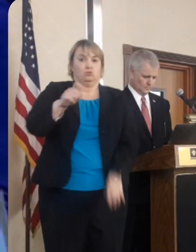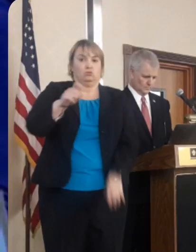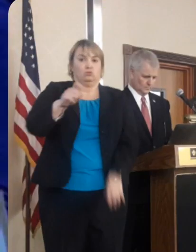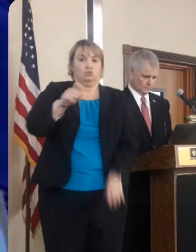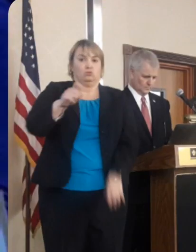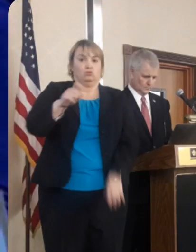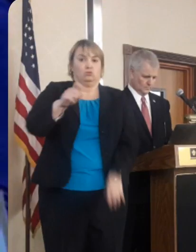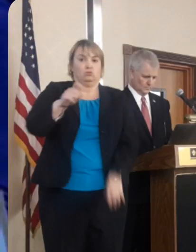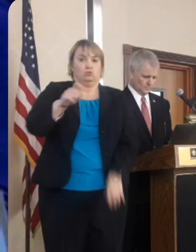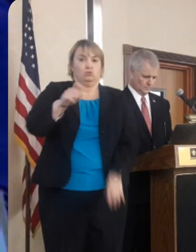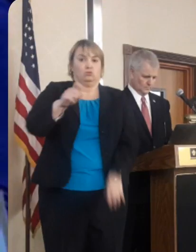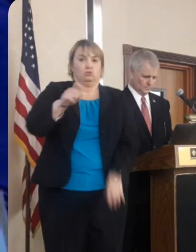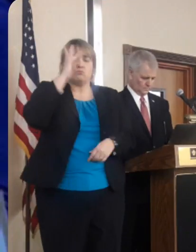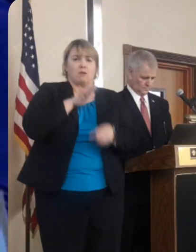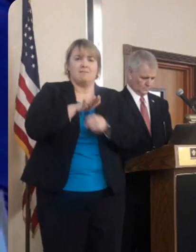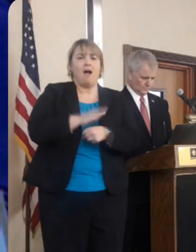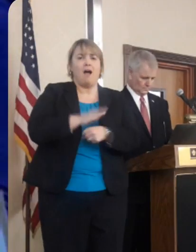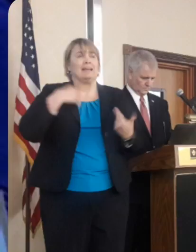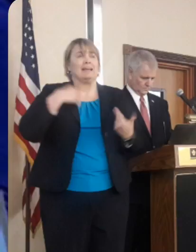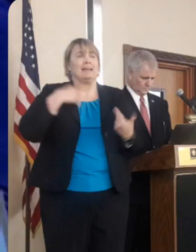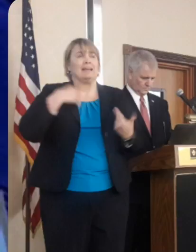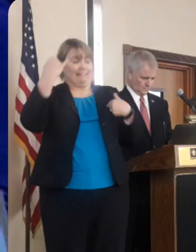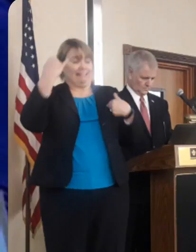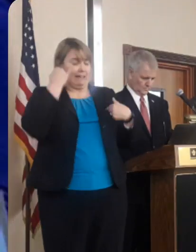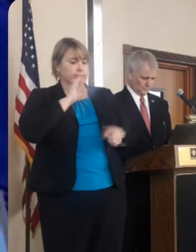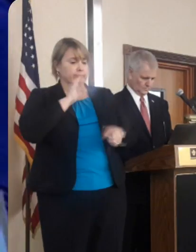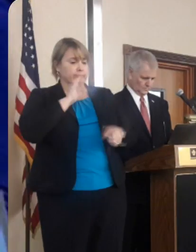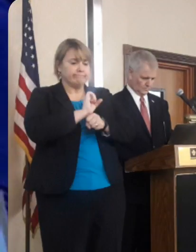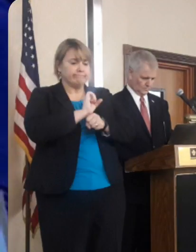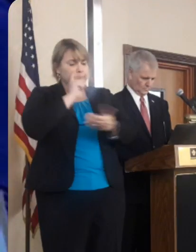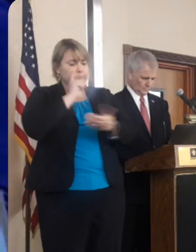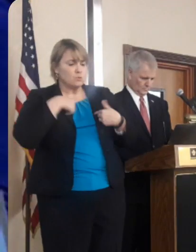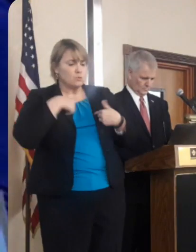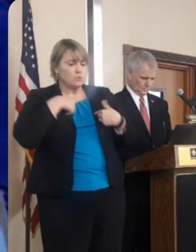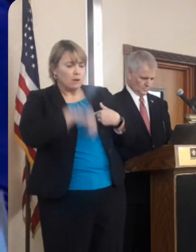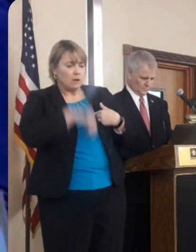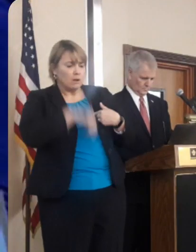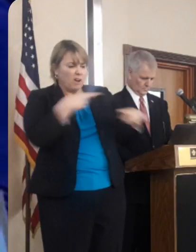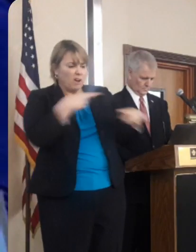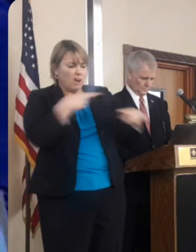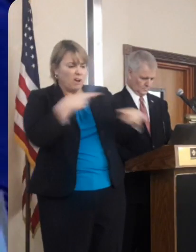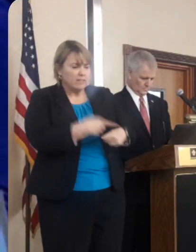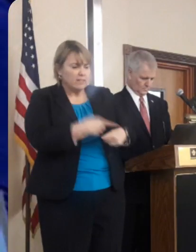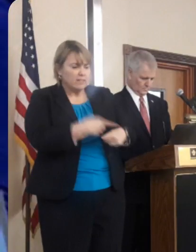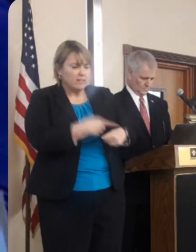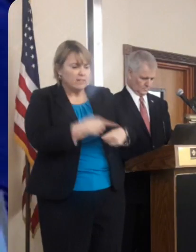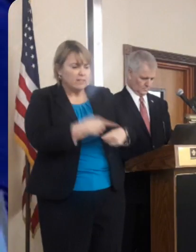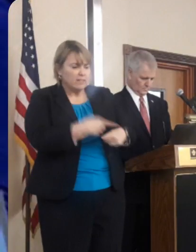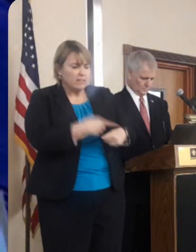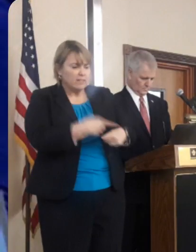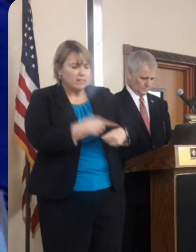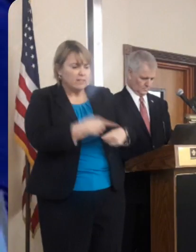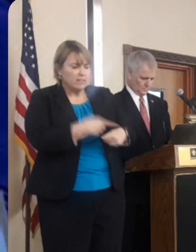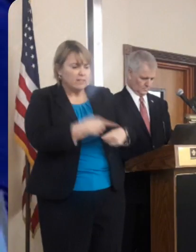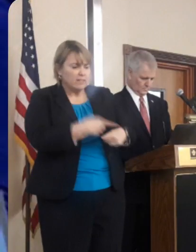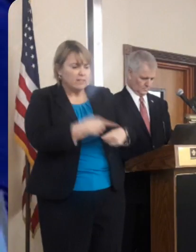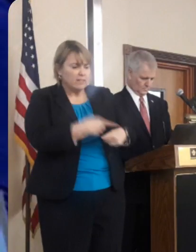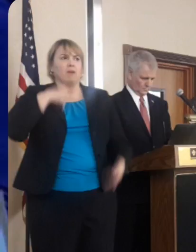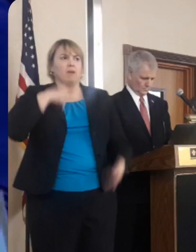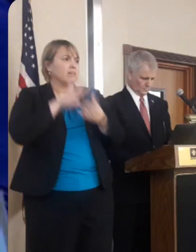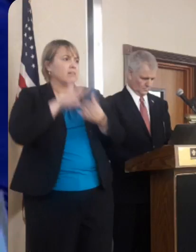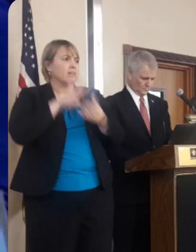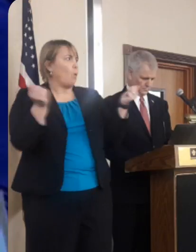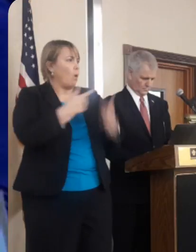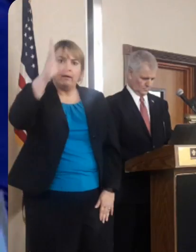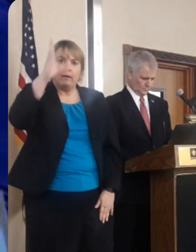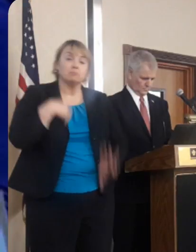recuse ourselves if there is something that would be a true or bona fide conflict of interest. So, for example,